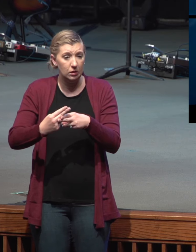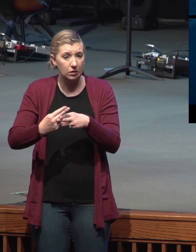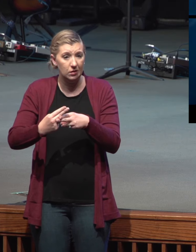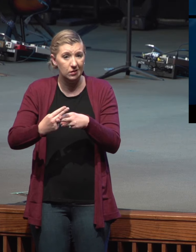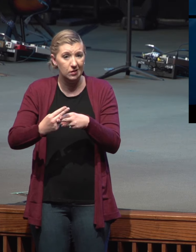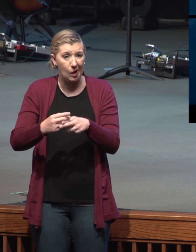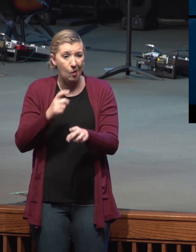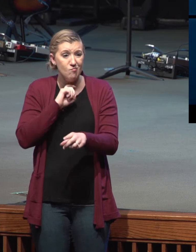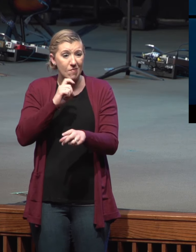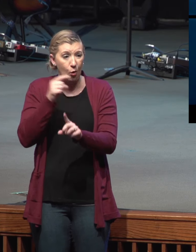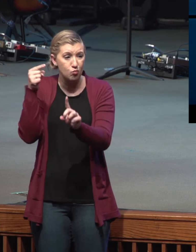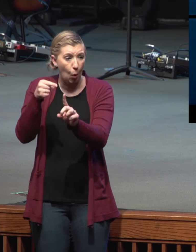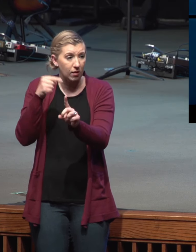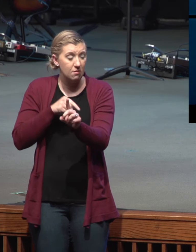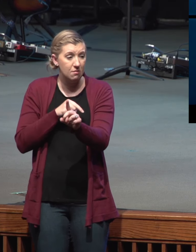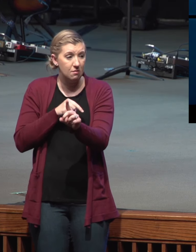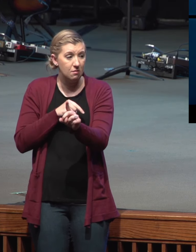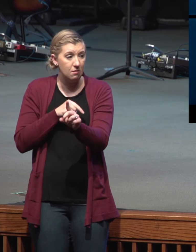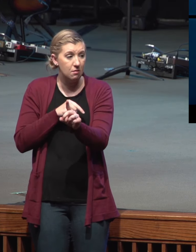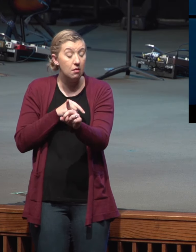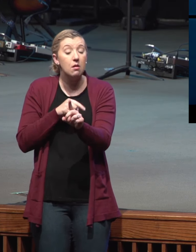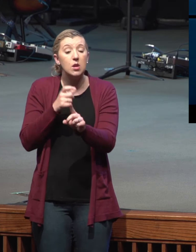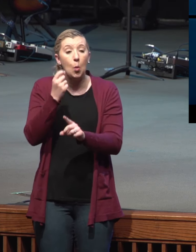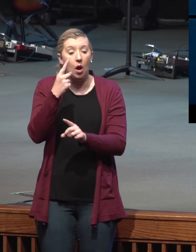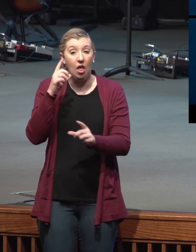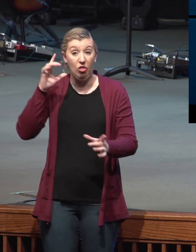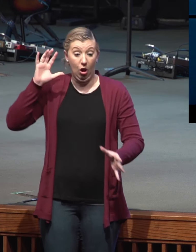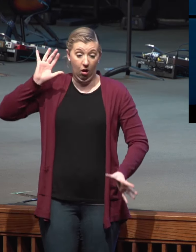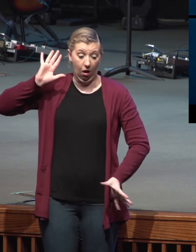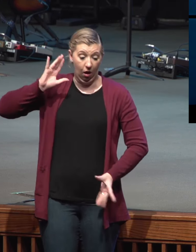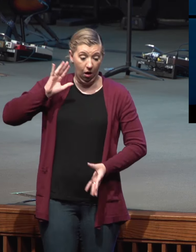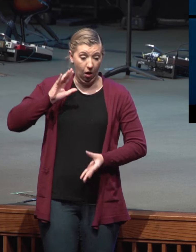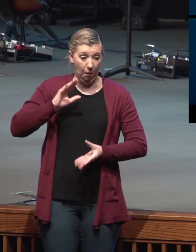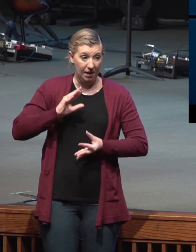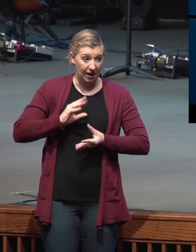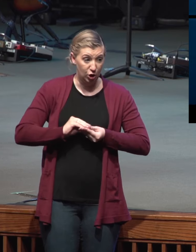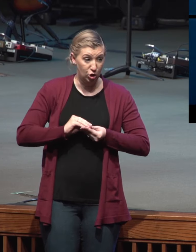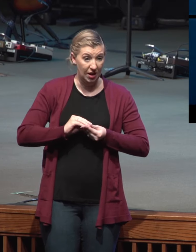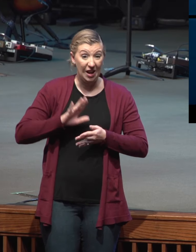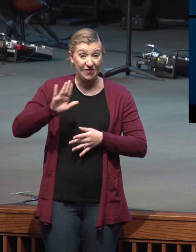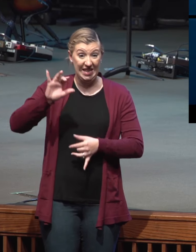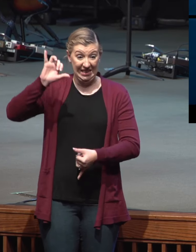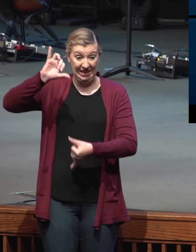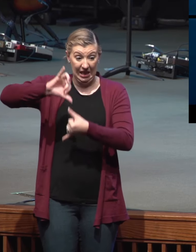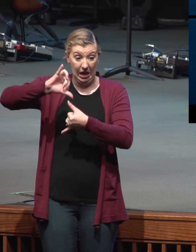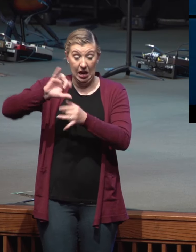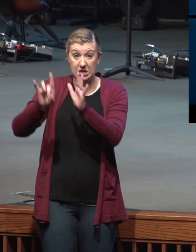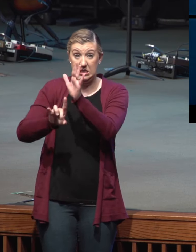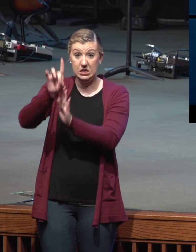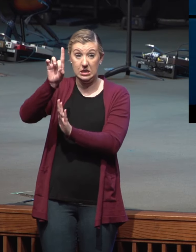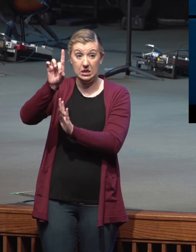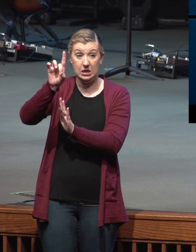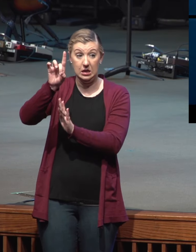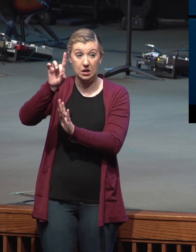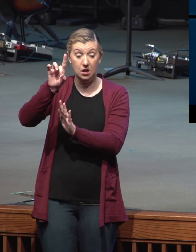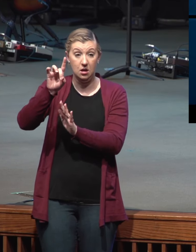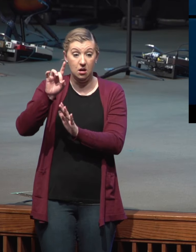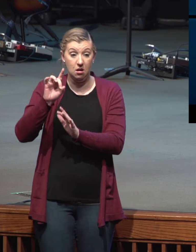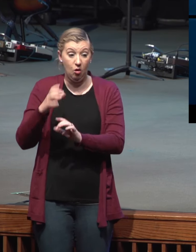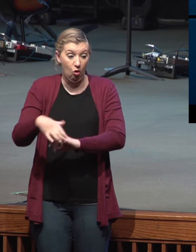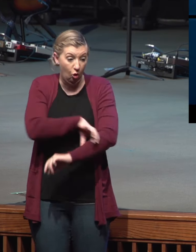metal point. The combination of his size, his